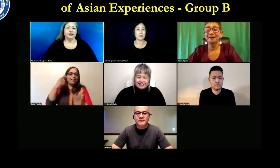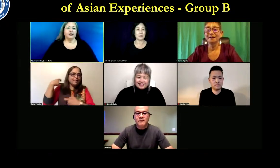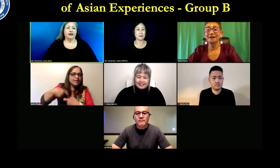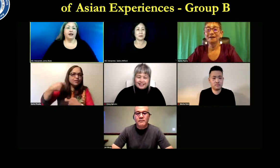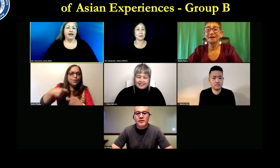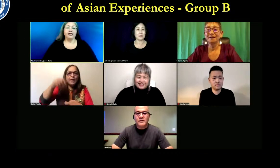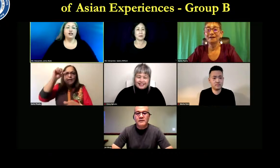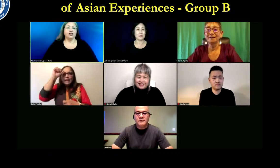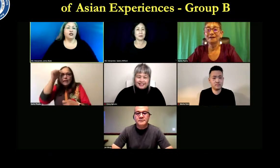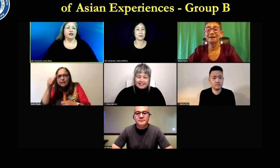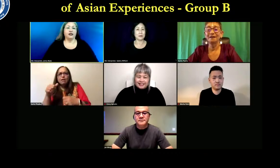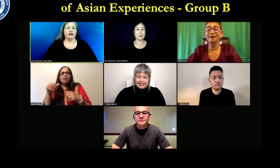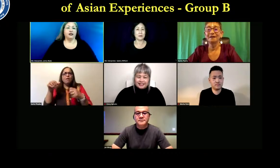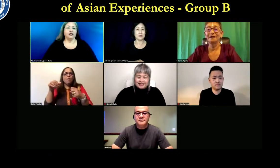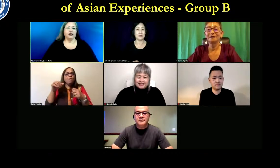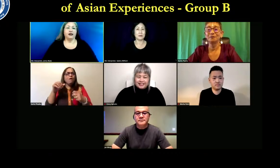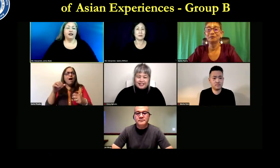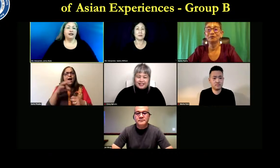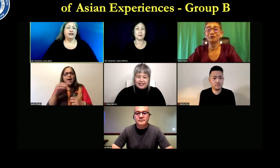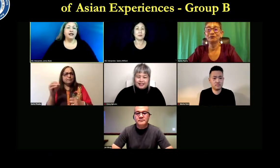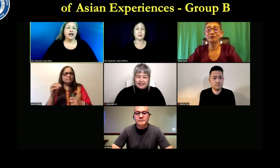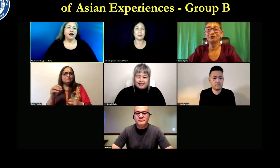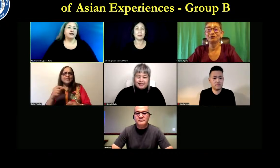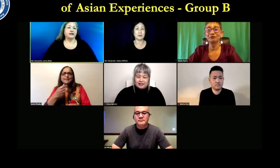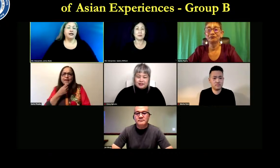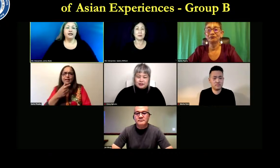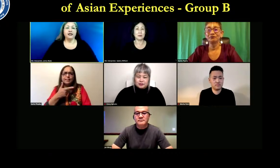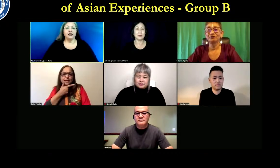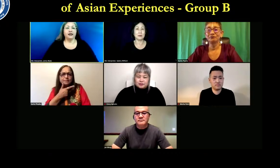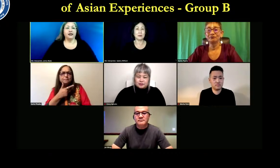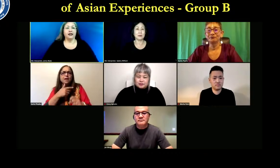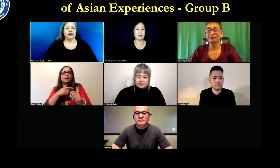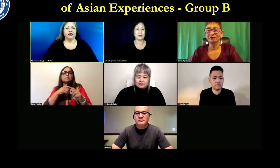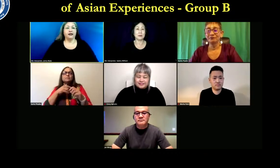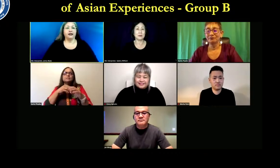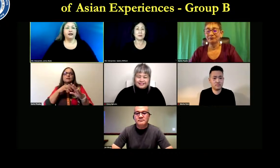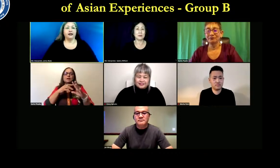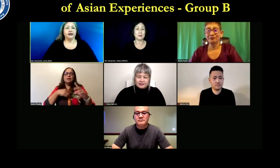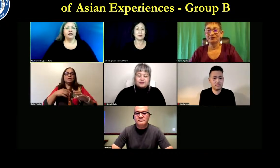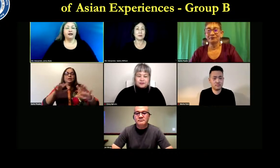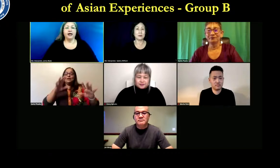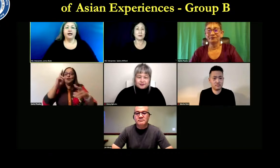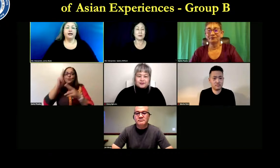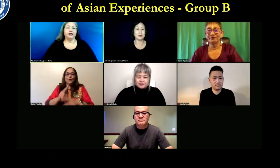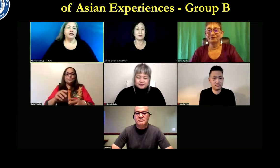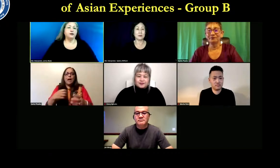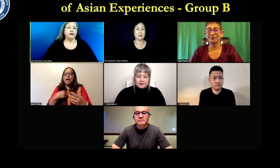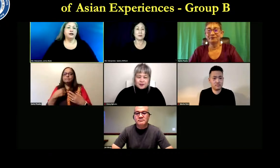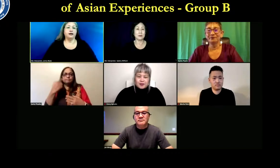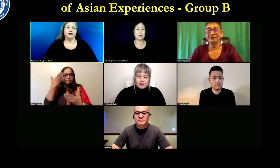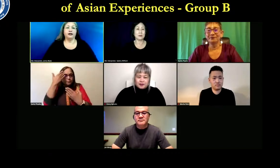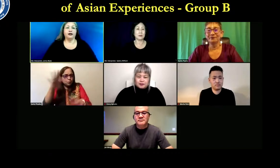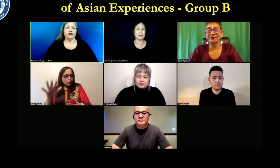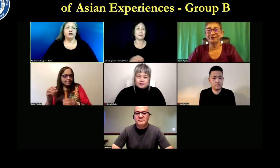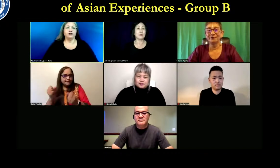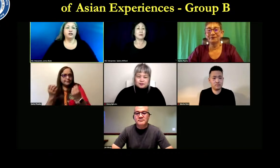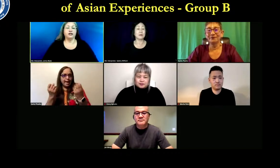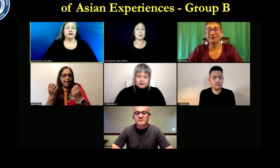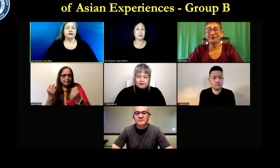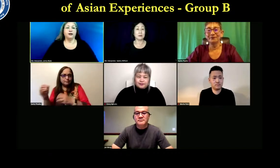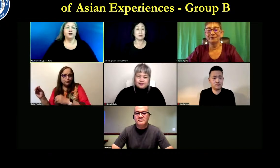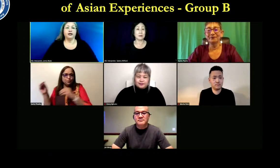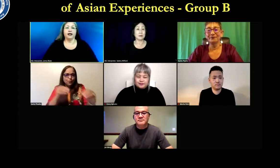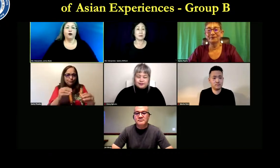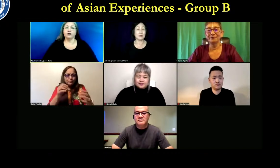white, Asian, Latinx, Indian, and gay, lesbian,